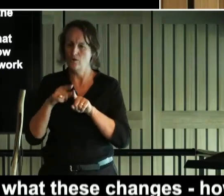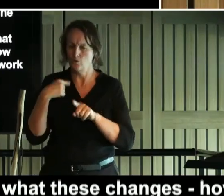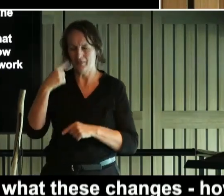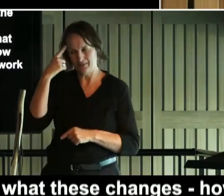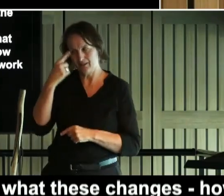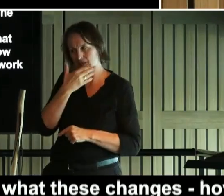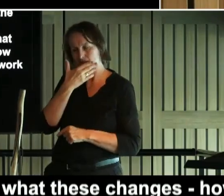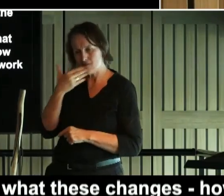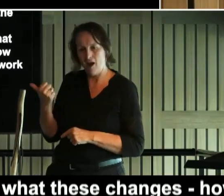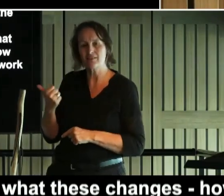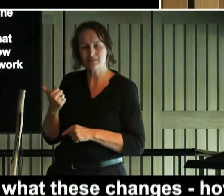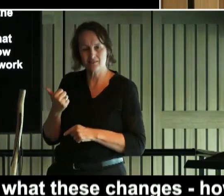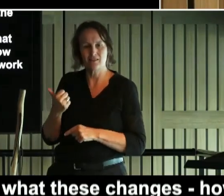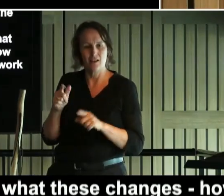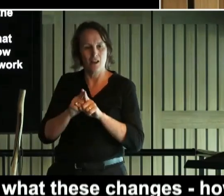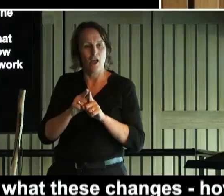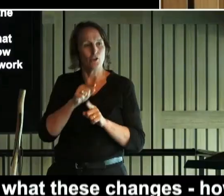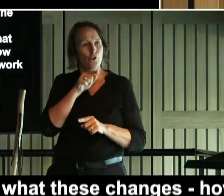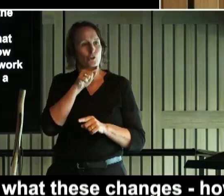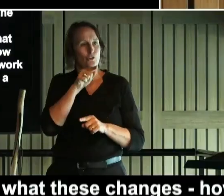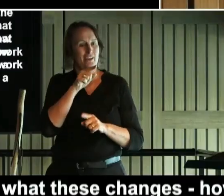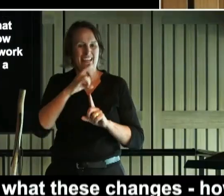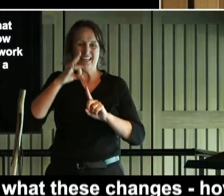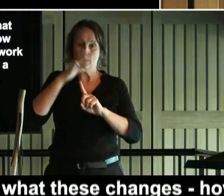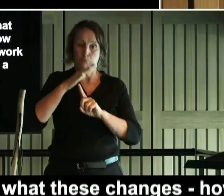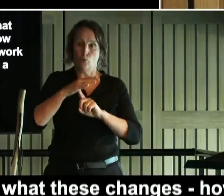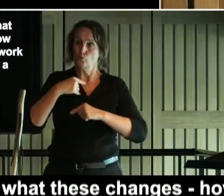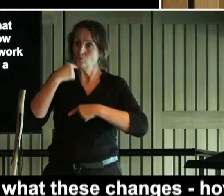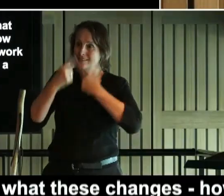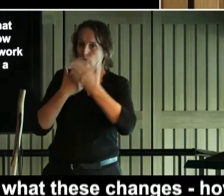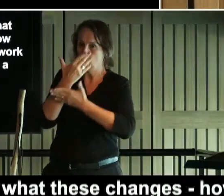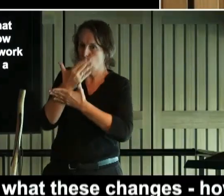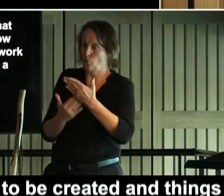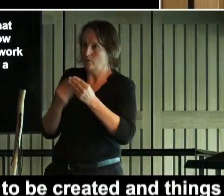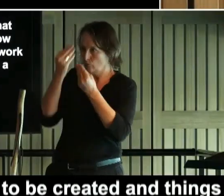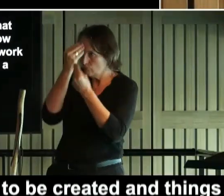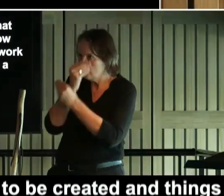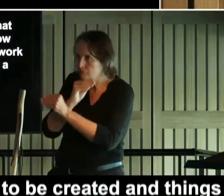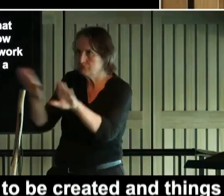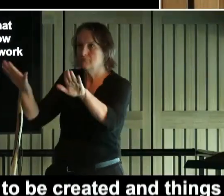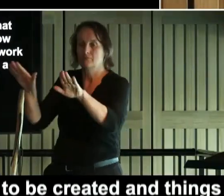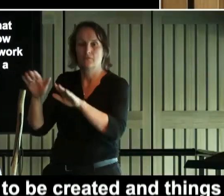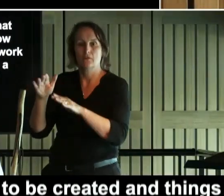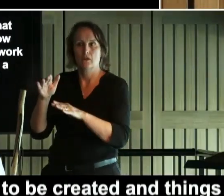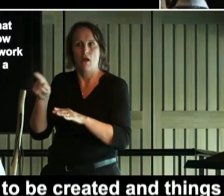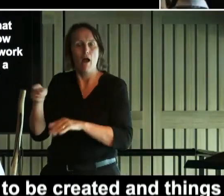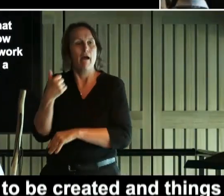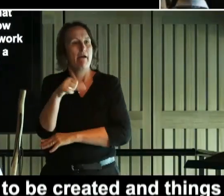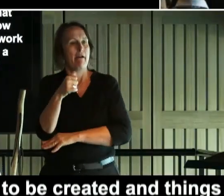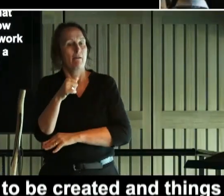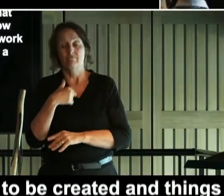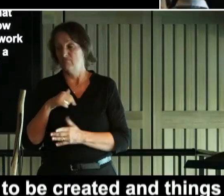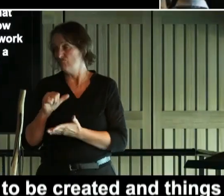nice intersection between the importance of storytelling as well. Yeah, absolutely, yeah.